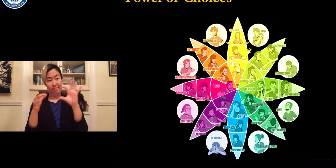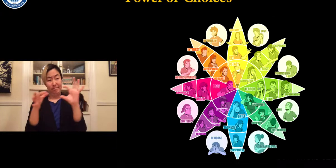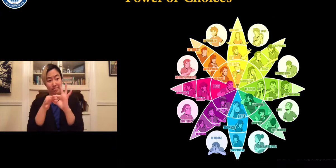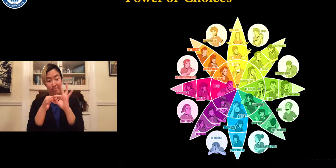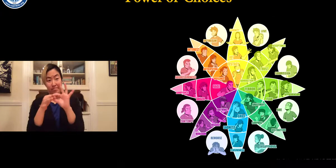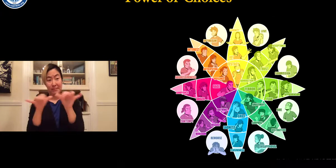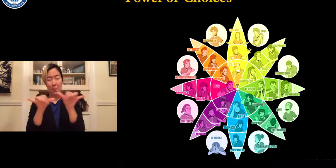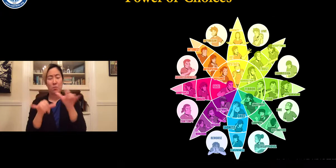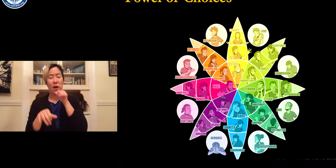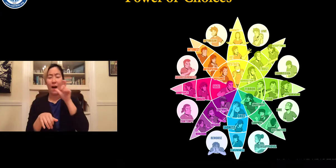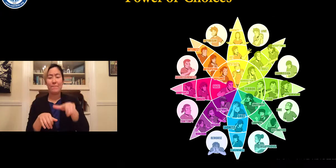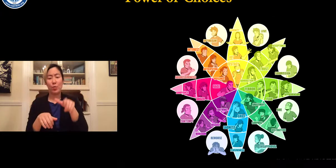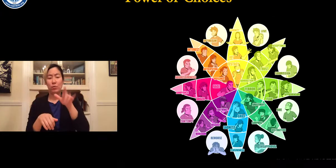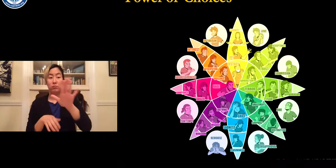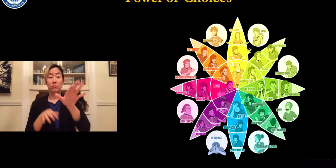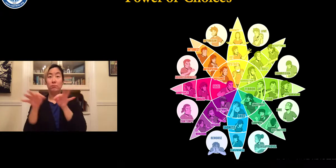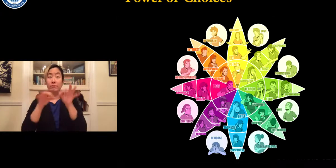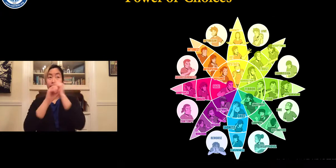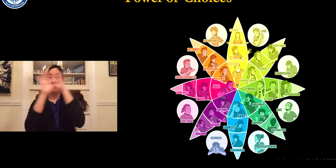by different colors.